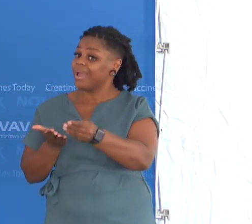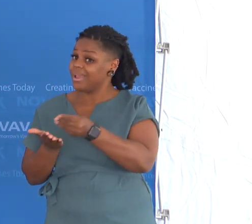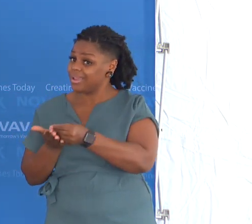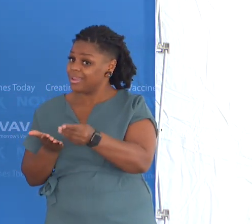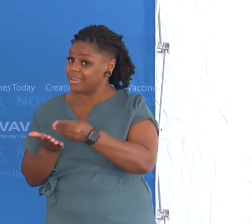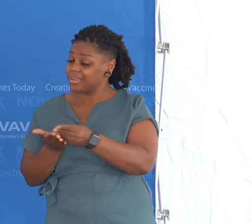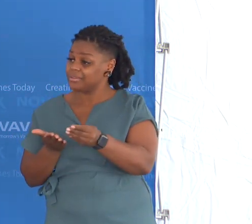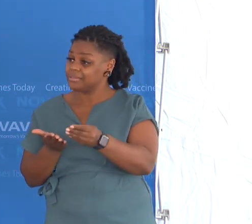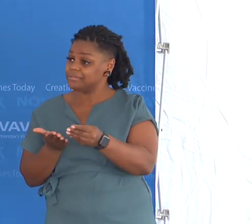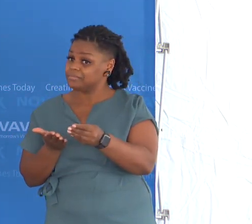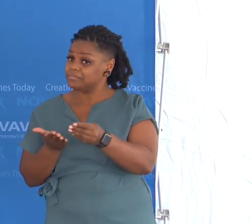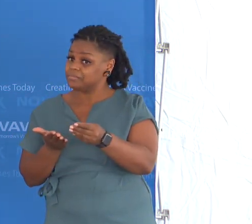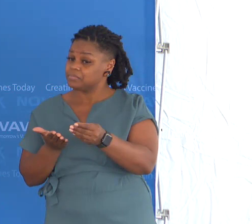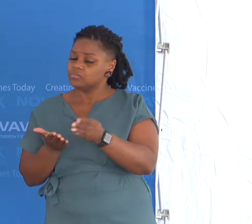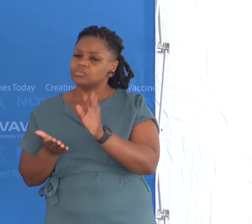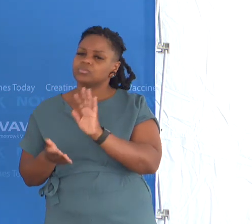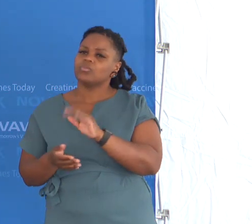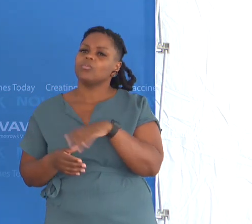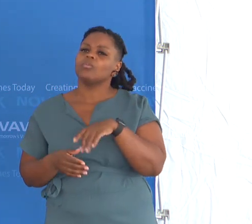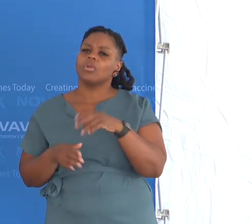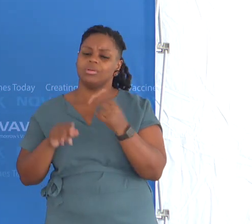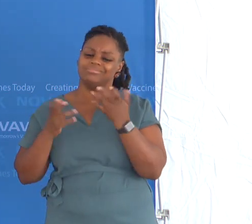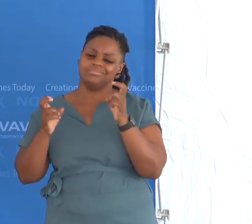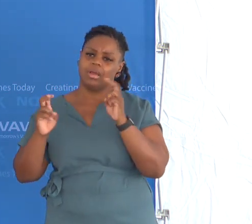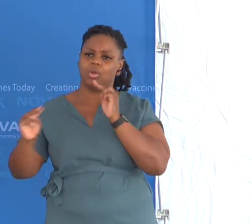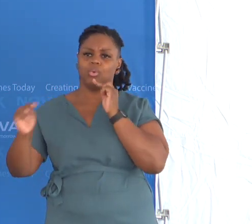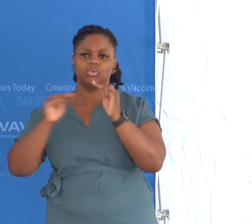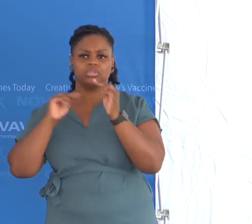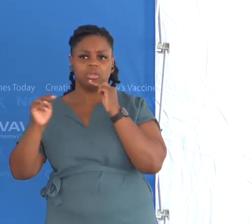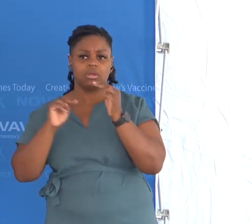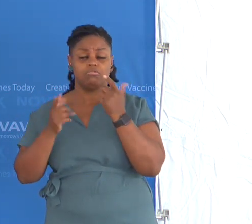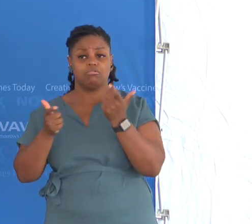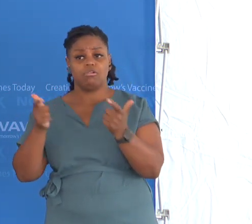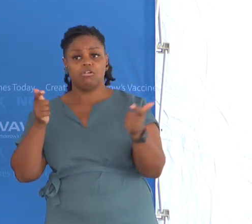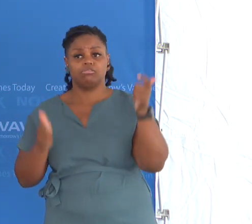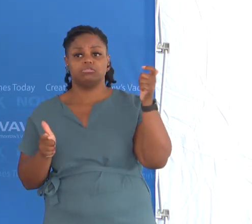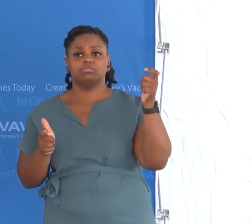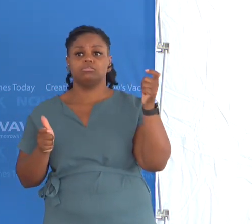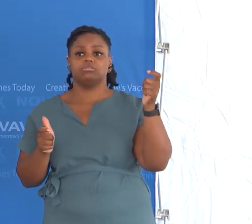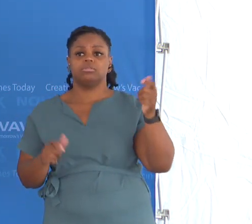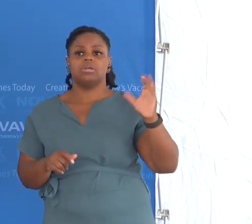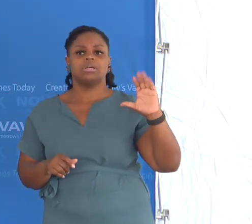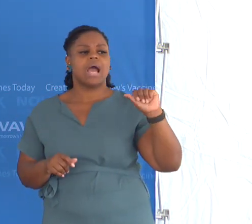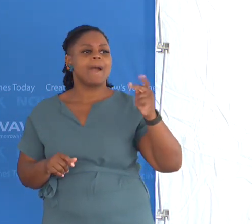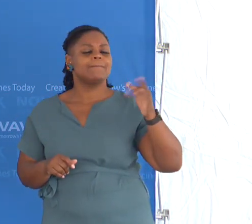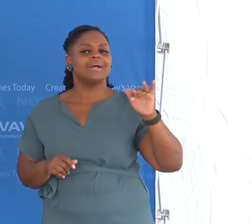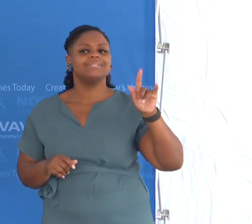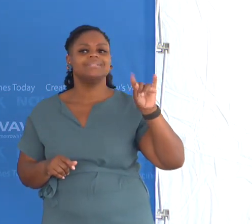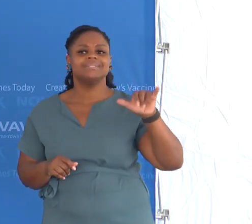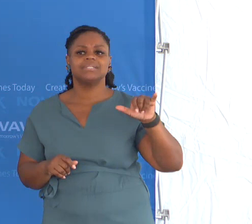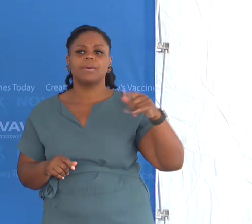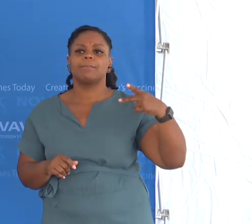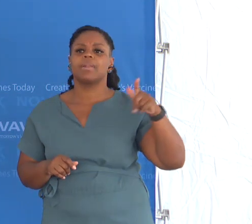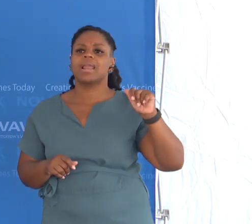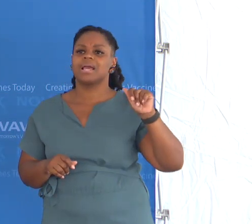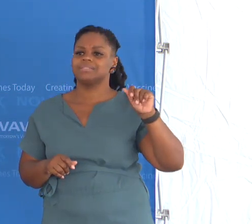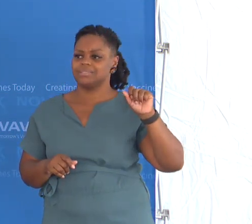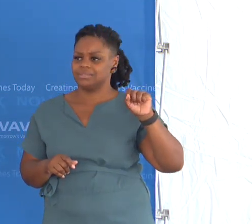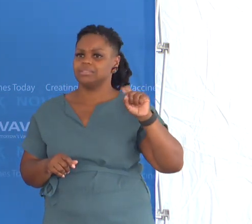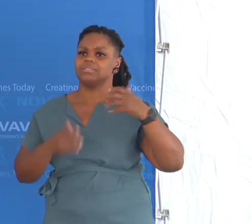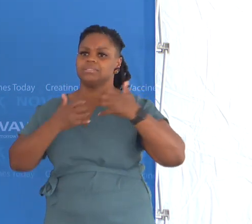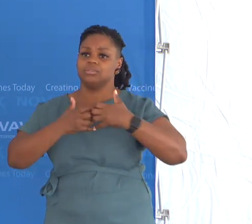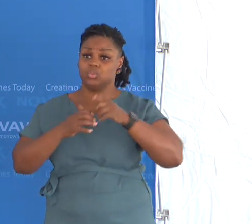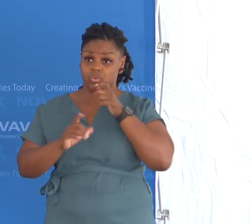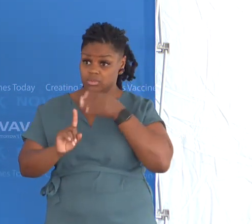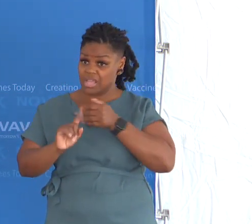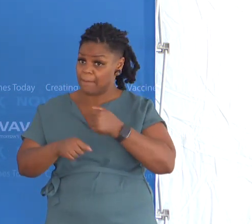negotiating for a plant, a very large capacity plant. Turns out it can make up to 1 billion doses of our coronavirus vaccine in